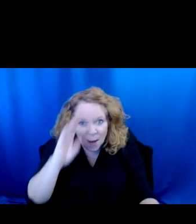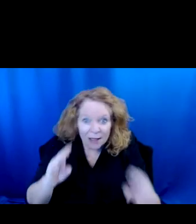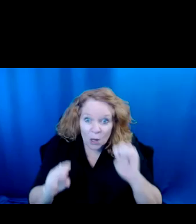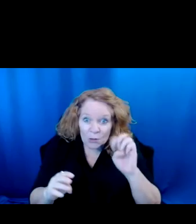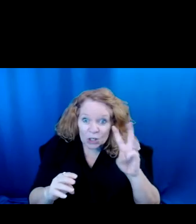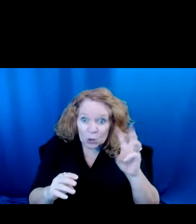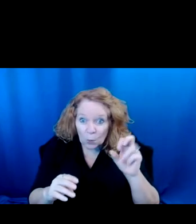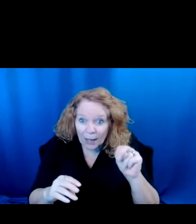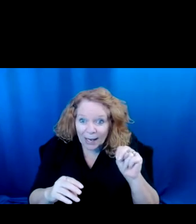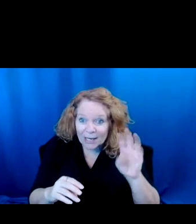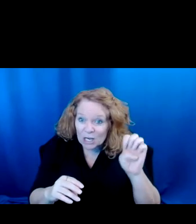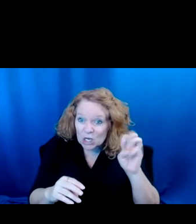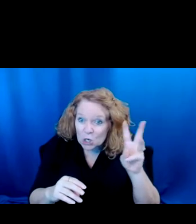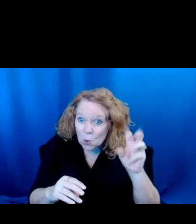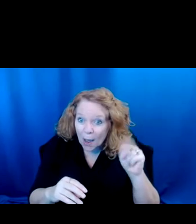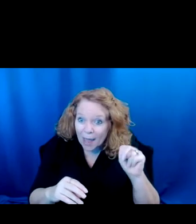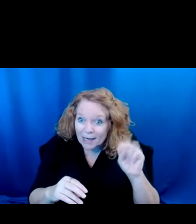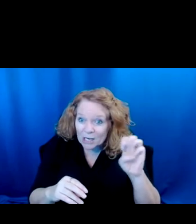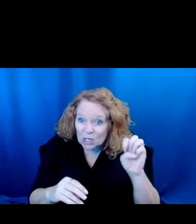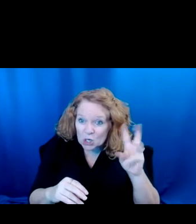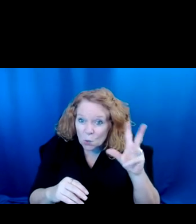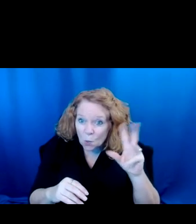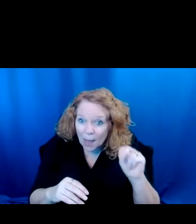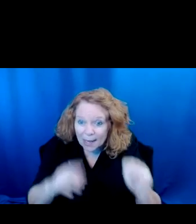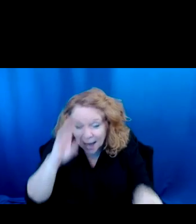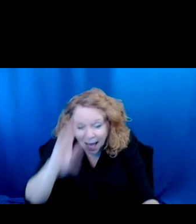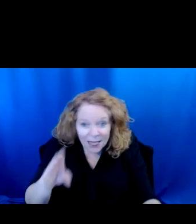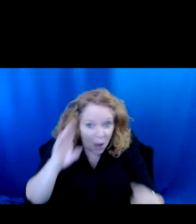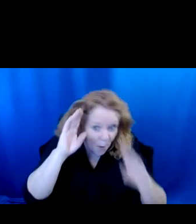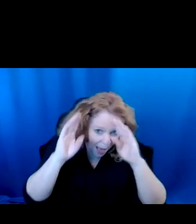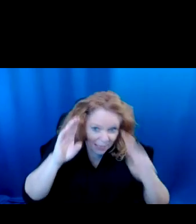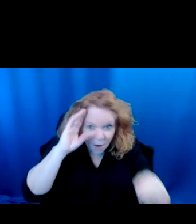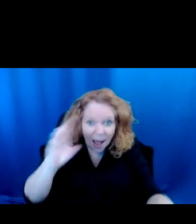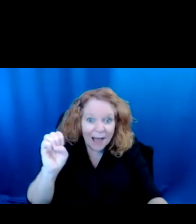hello. Ewan, hello.